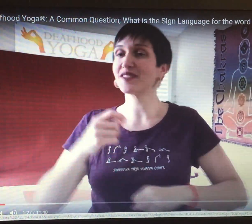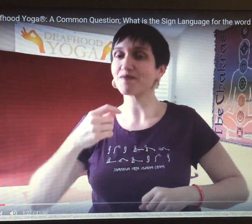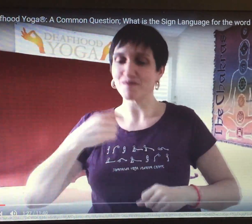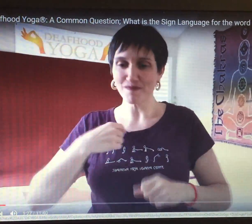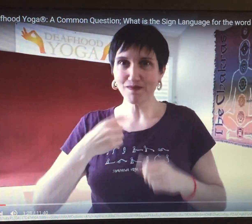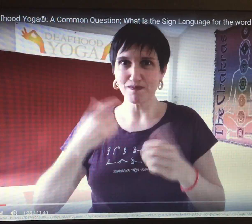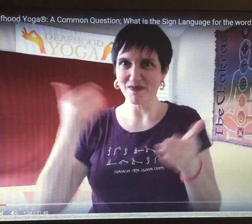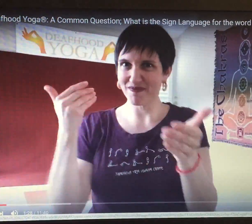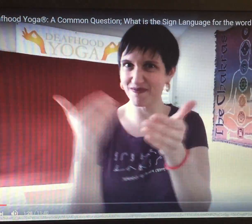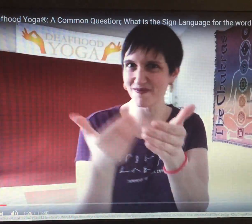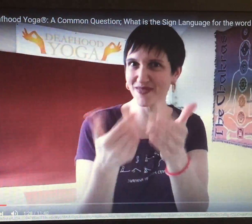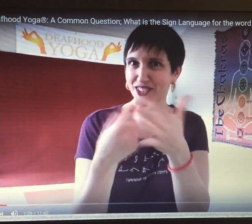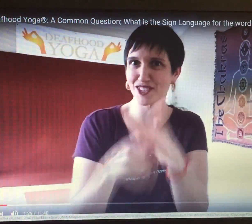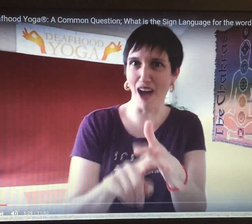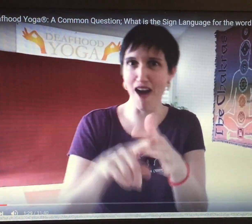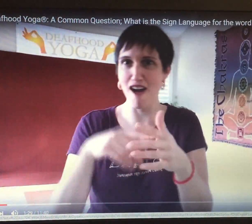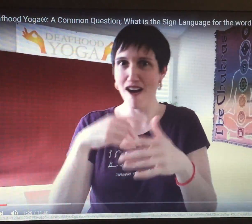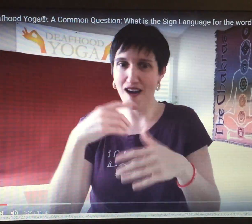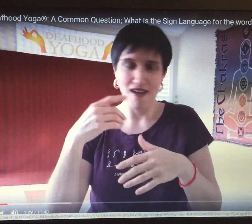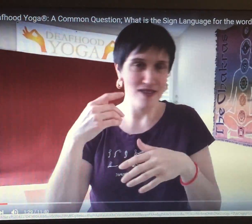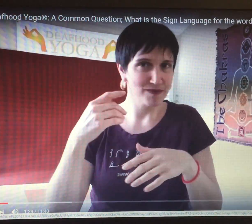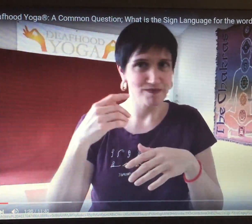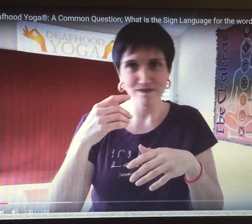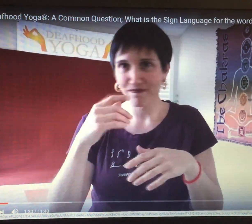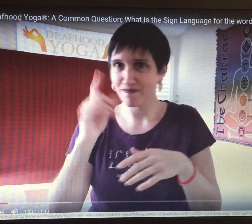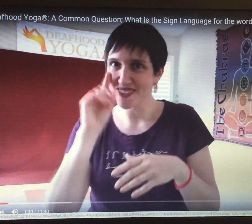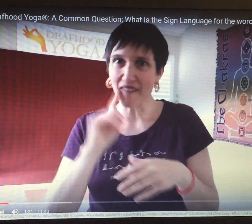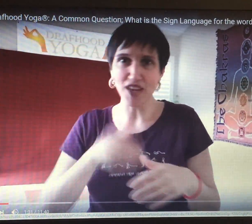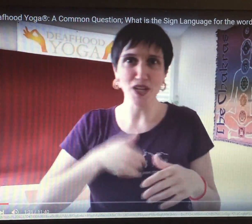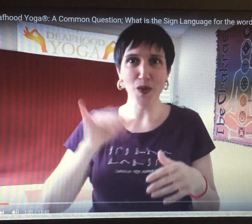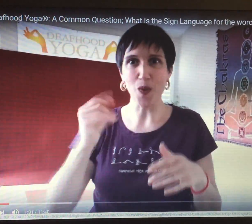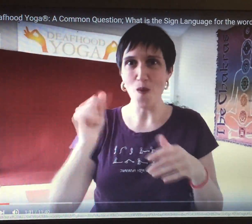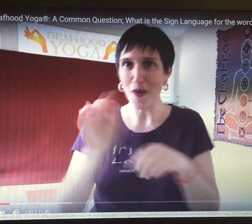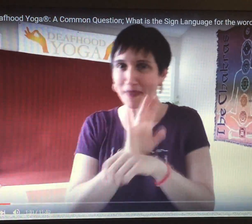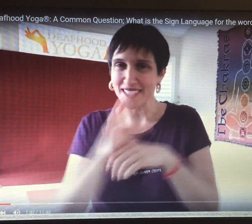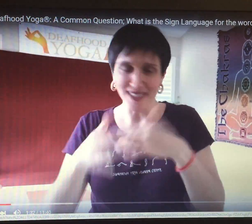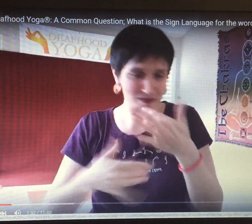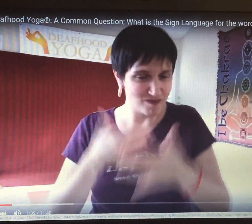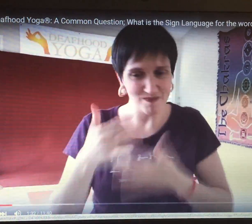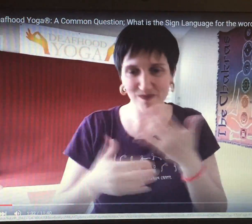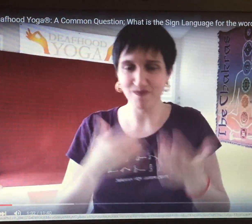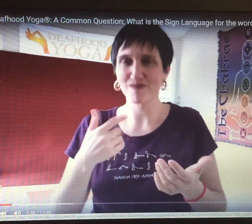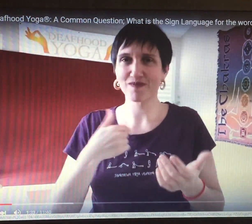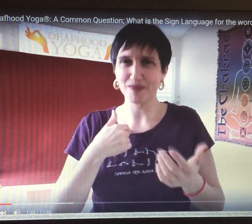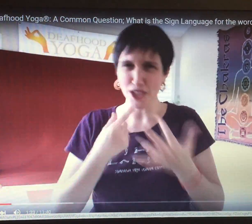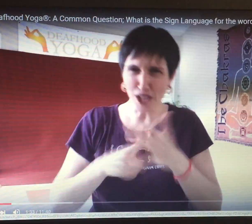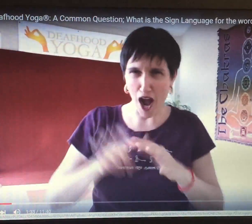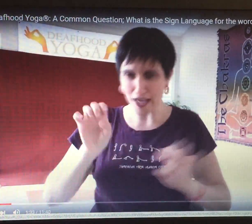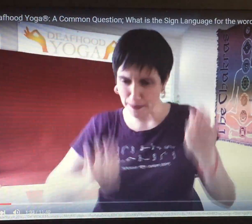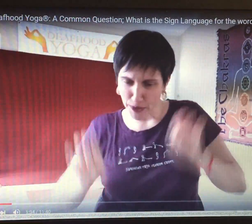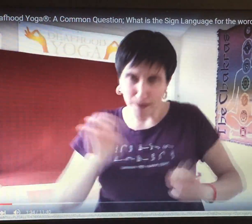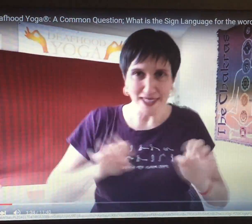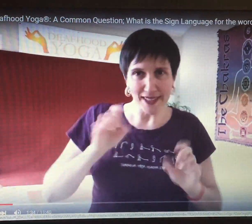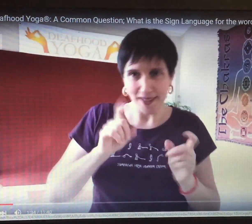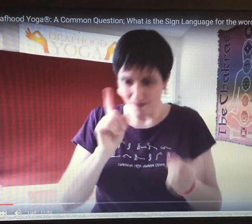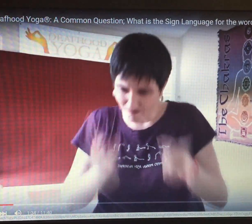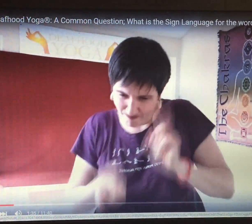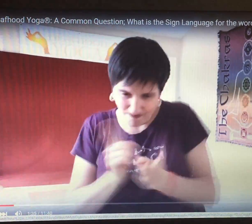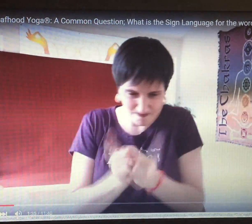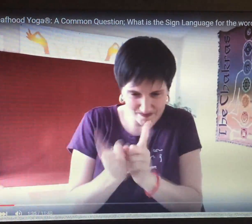And as the time was getting closer to starting the deaf yoga business, I started to evaluate, to